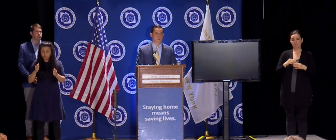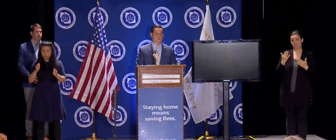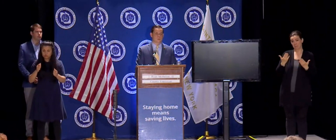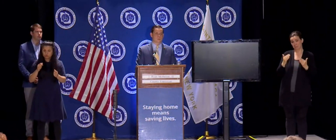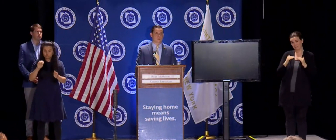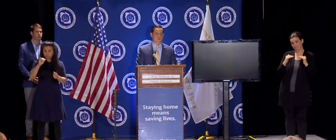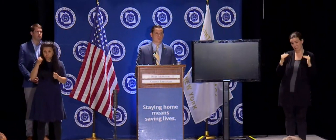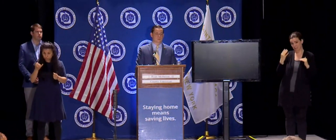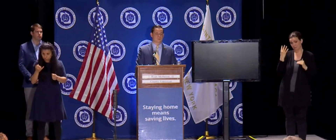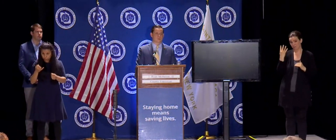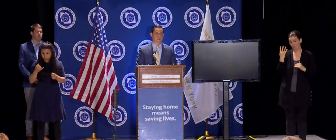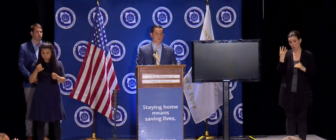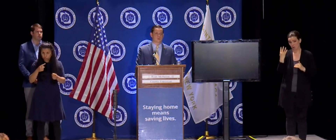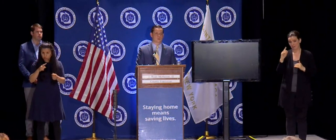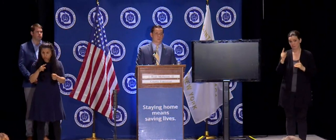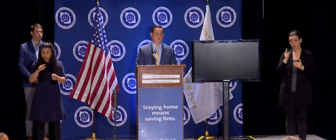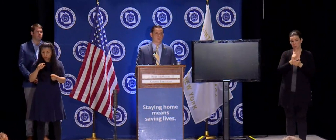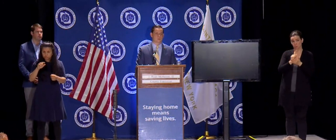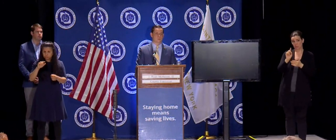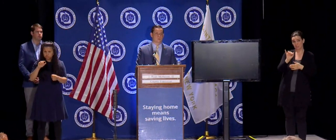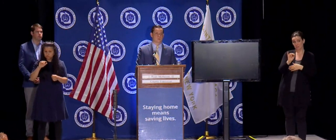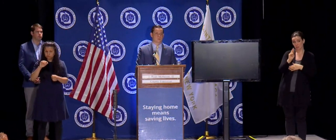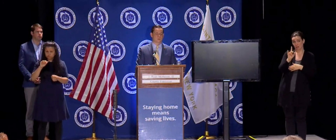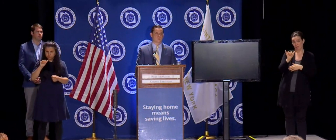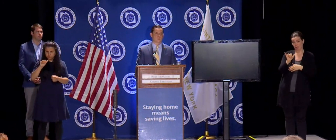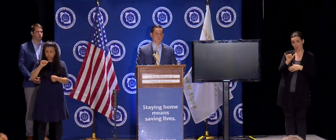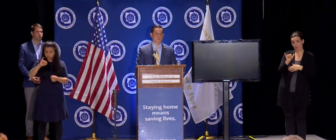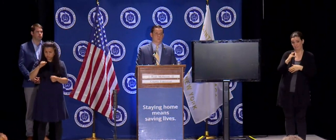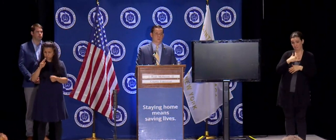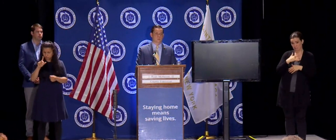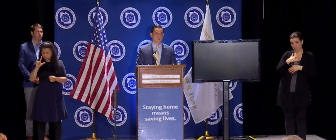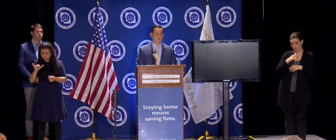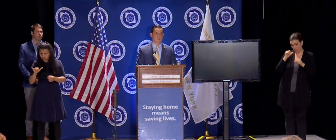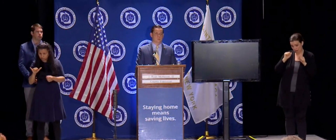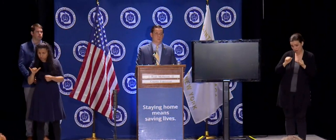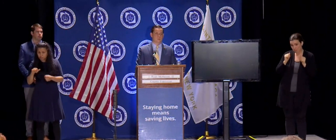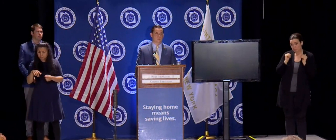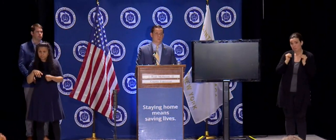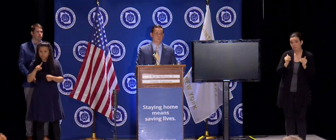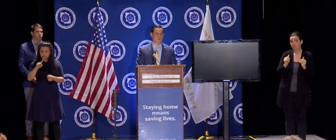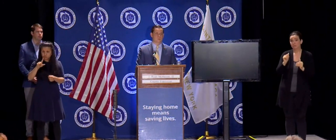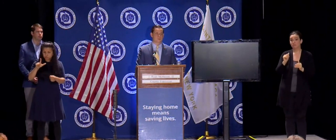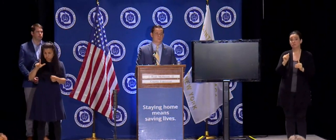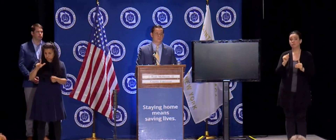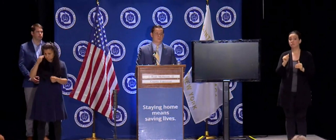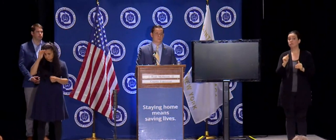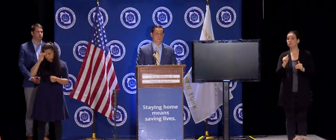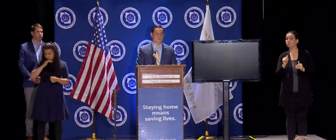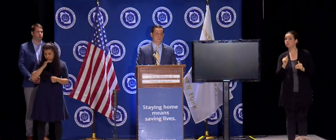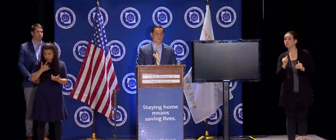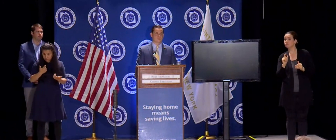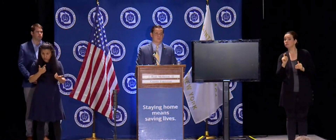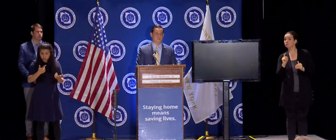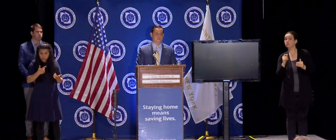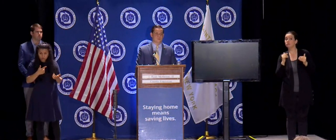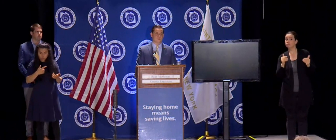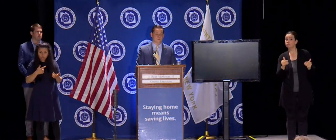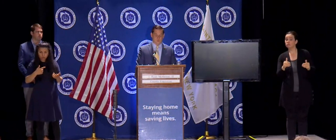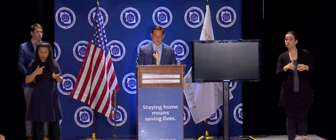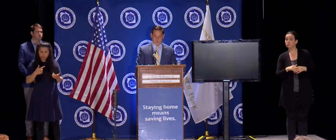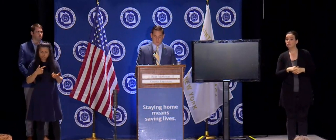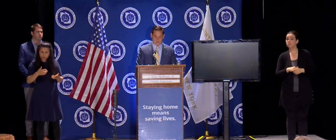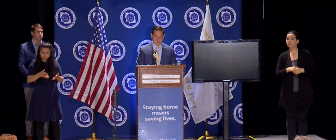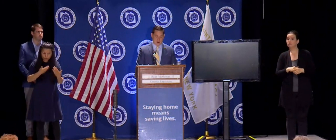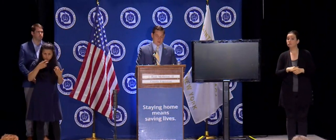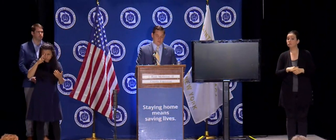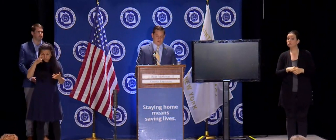first week of July. And the Nationals are scheduled for the 17th. Thoughts, are you still on board for it? What's